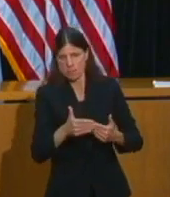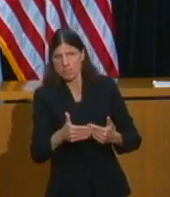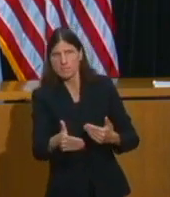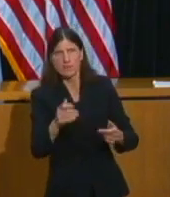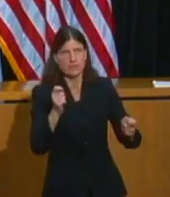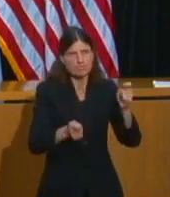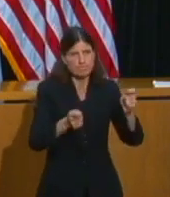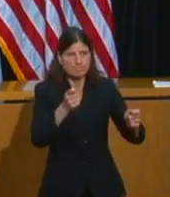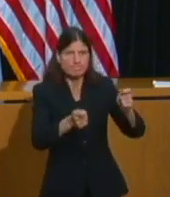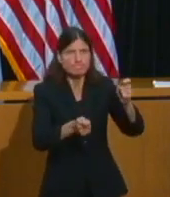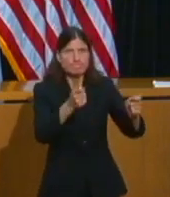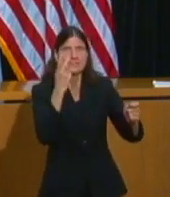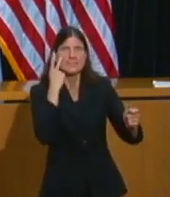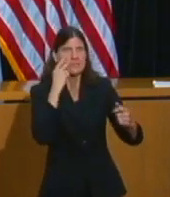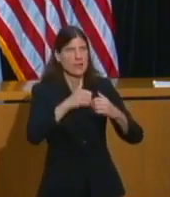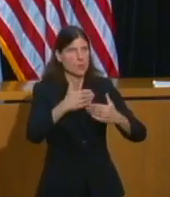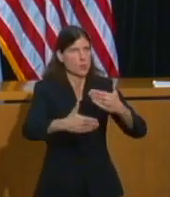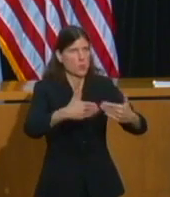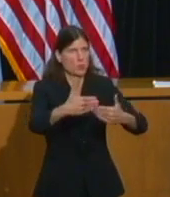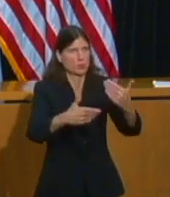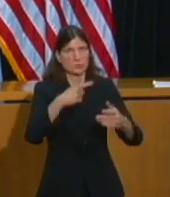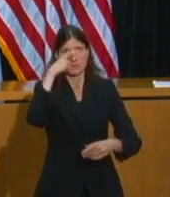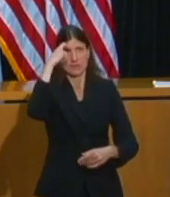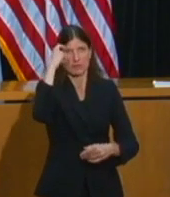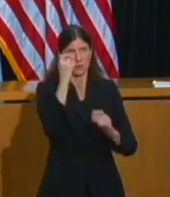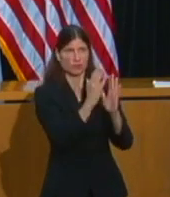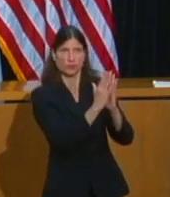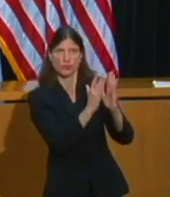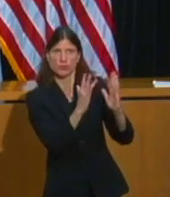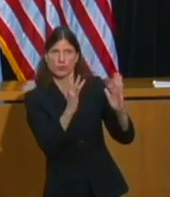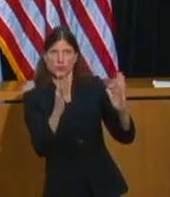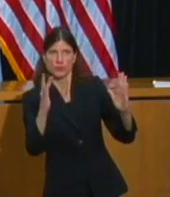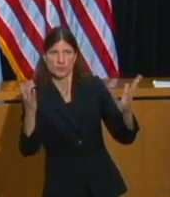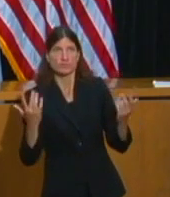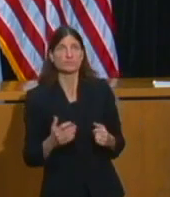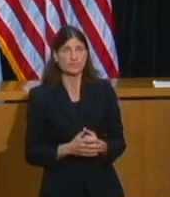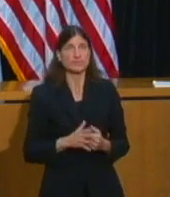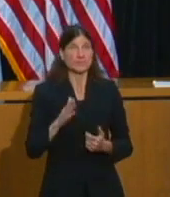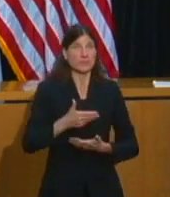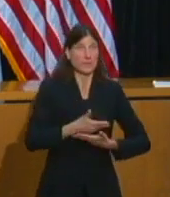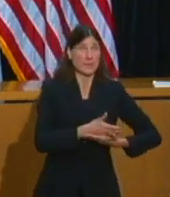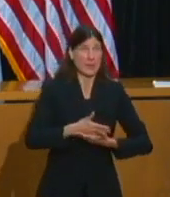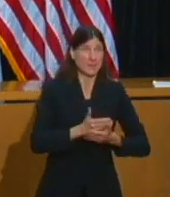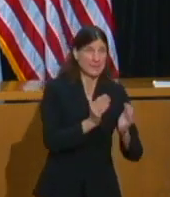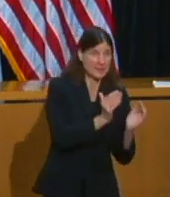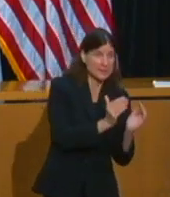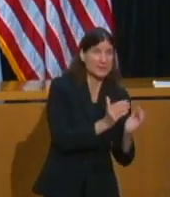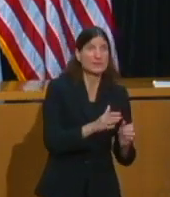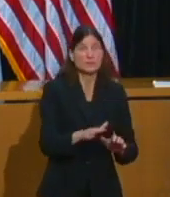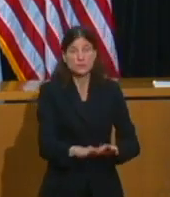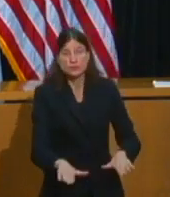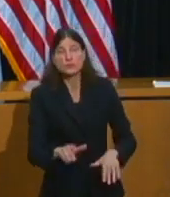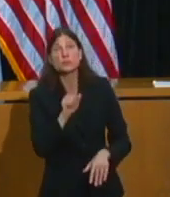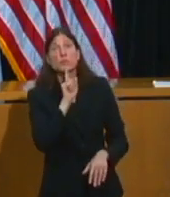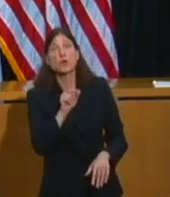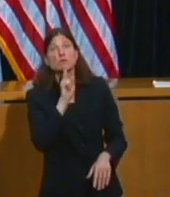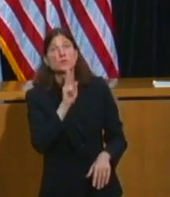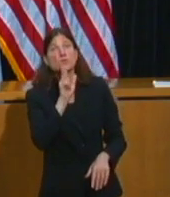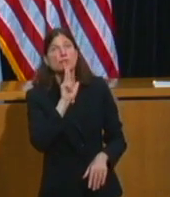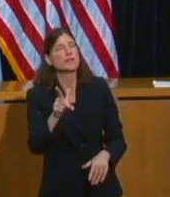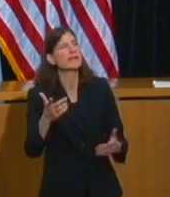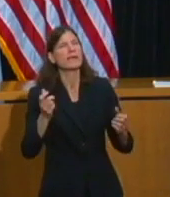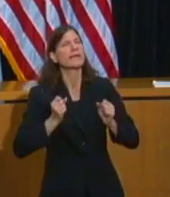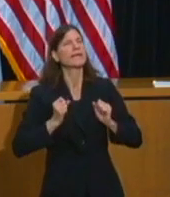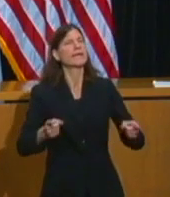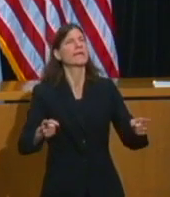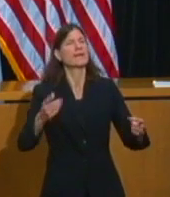social distancing is not easy with infants and toddlers. There will be many challenges in operationalizing these requirements. And I